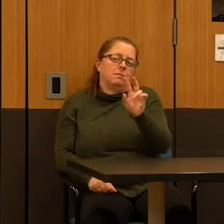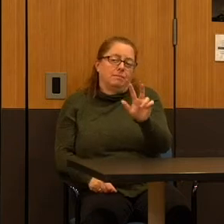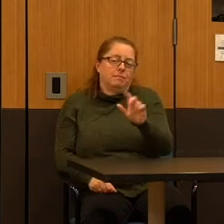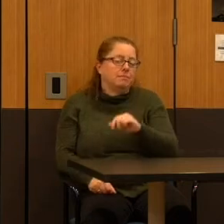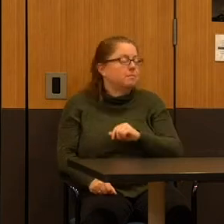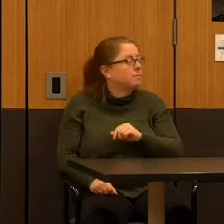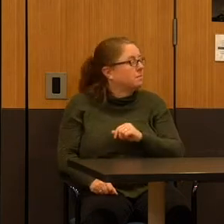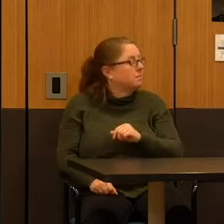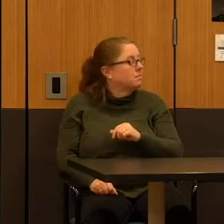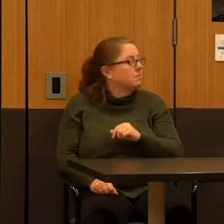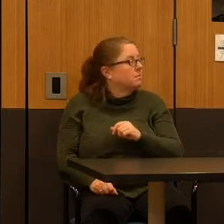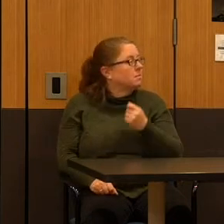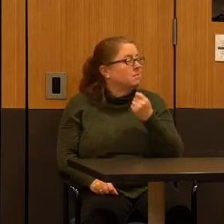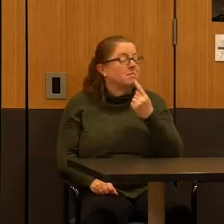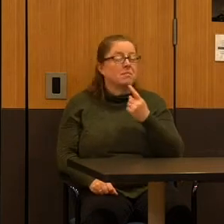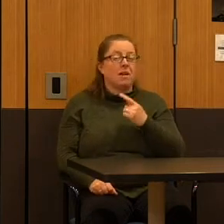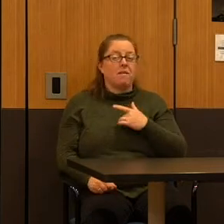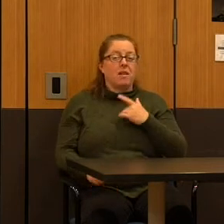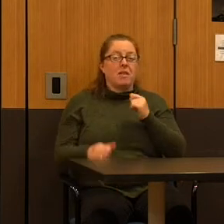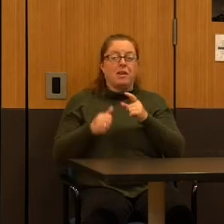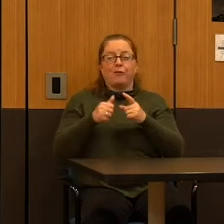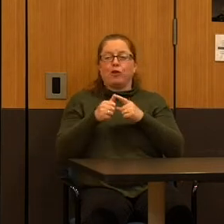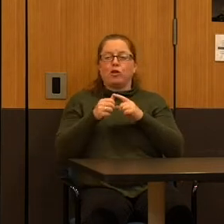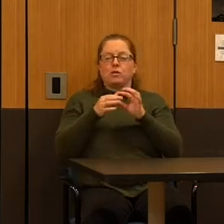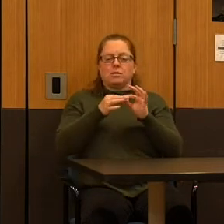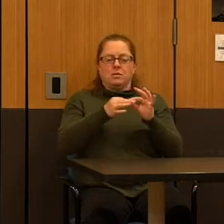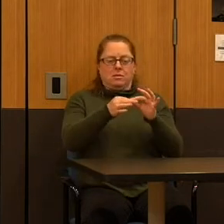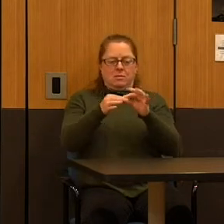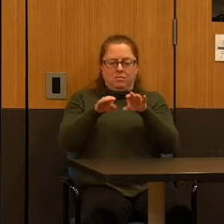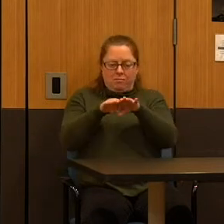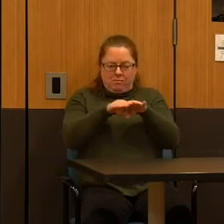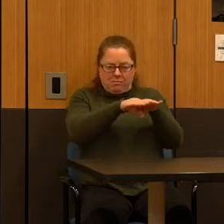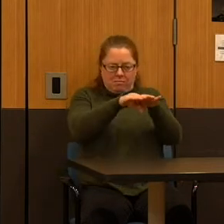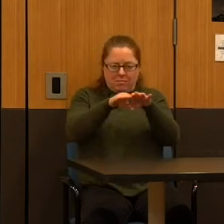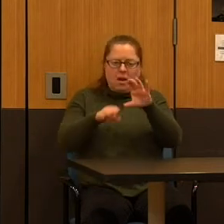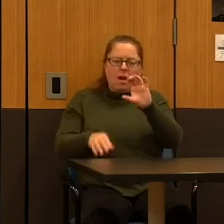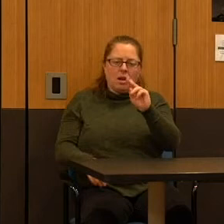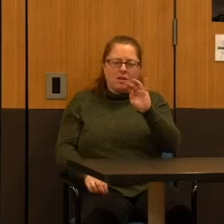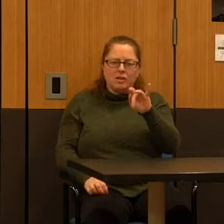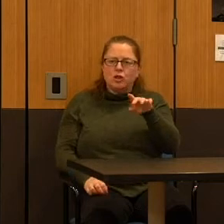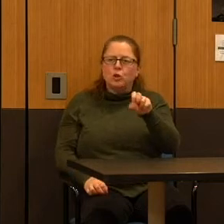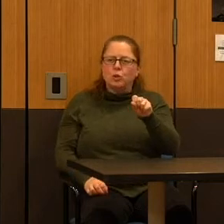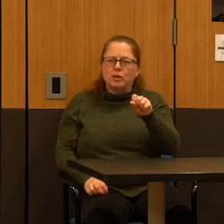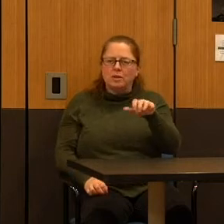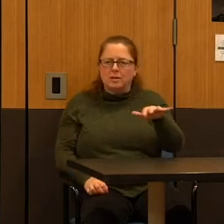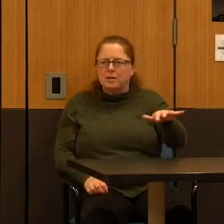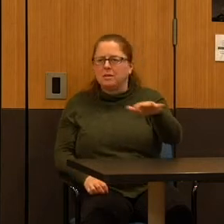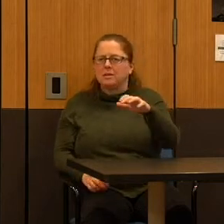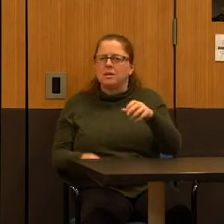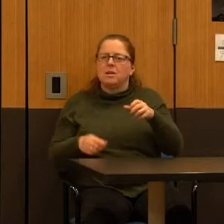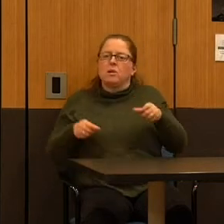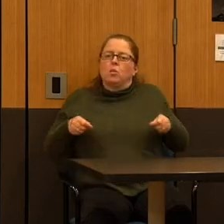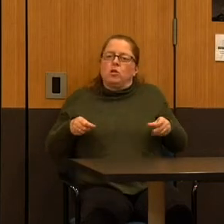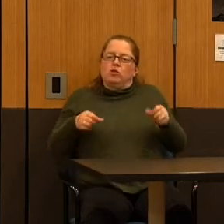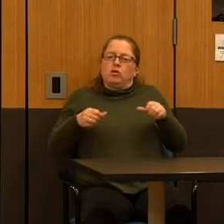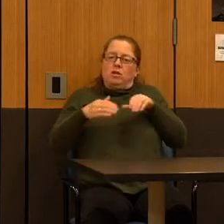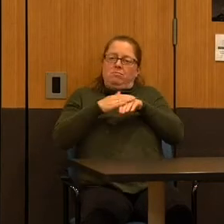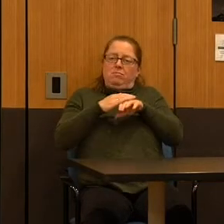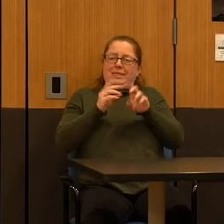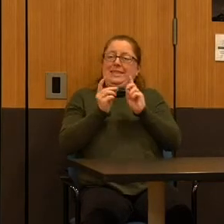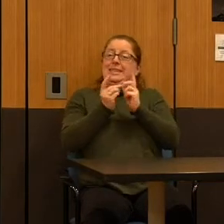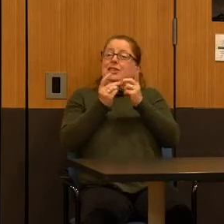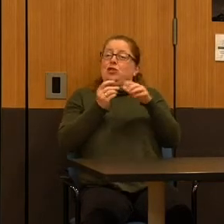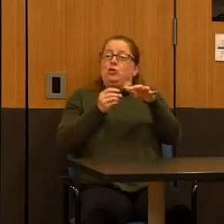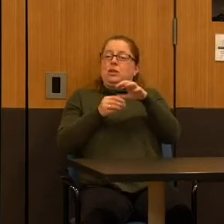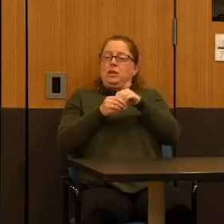I believe is the first contiguous wheelchair accessible district in the United States and probably in the